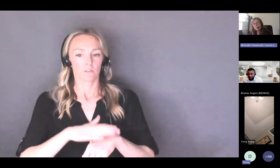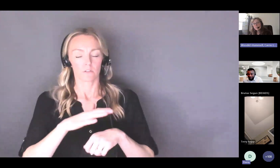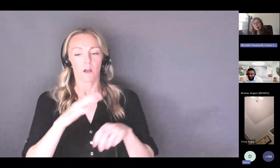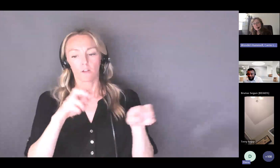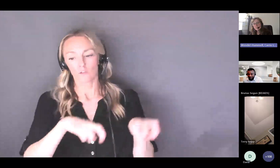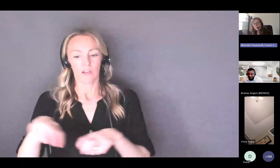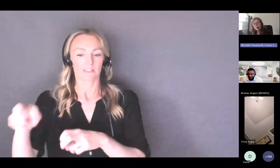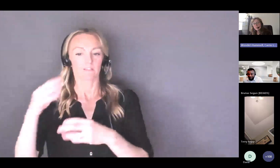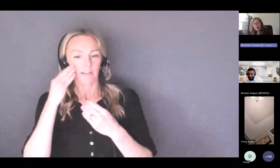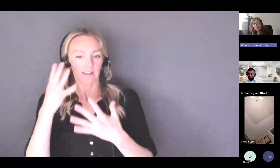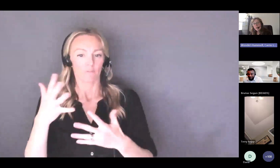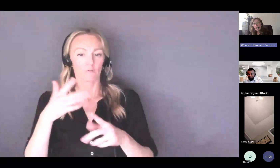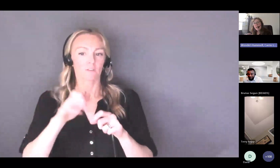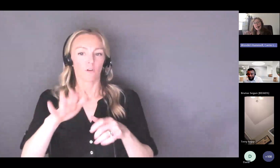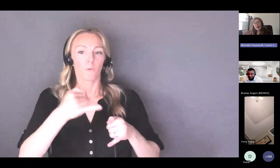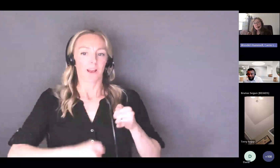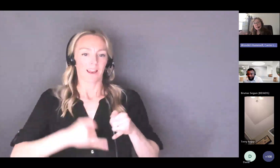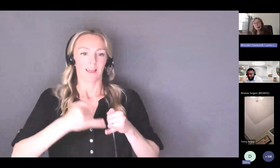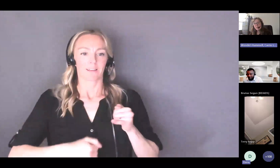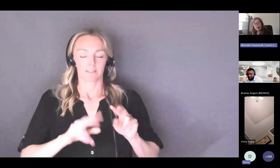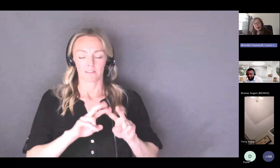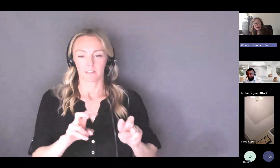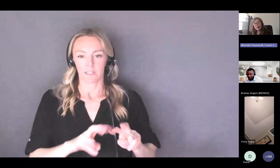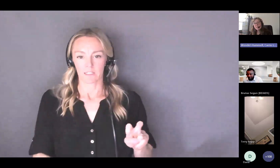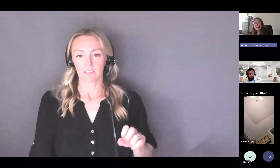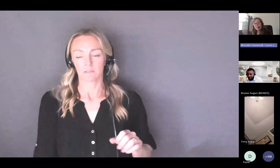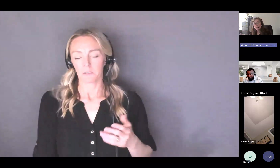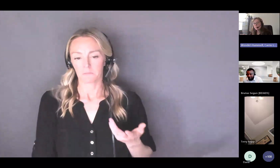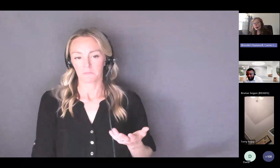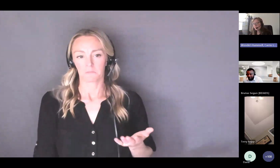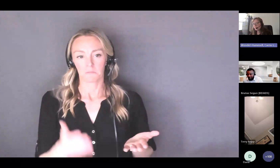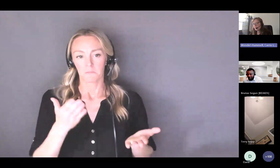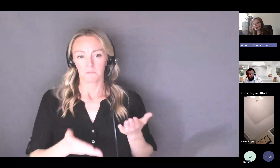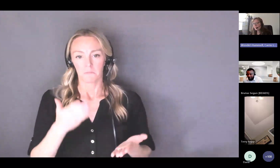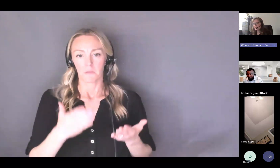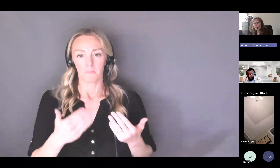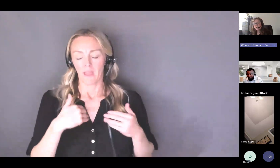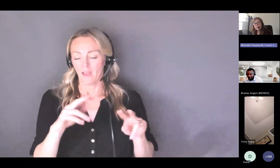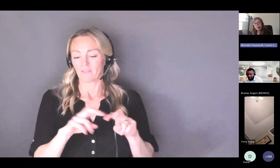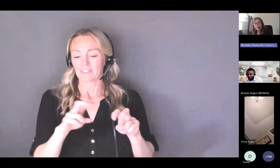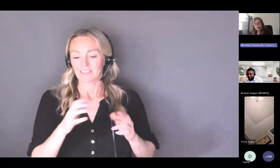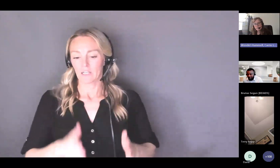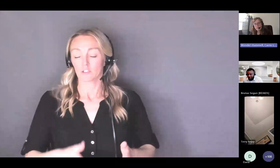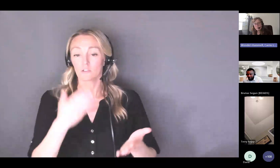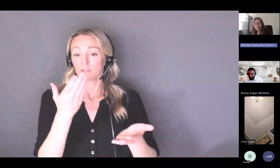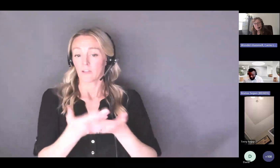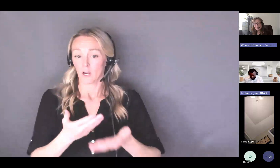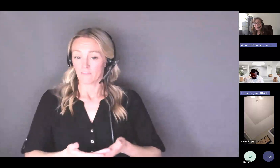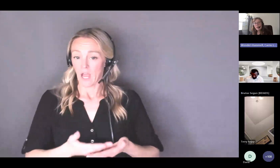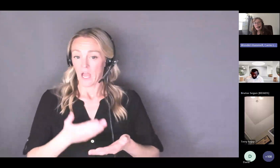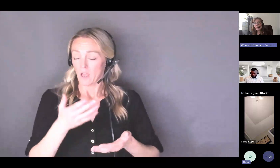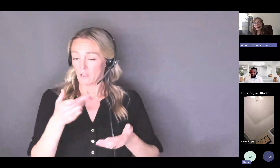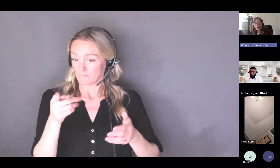your last assessment and just maybe having assessors verify that things are still the